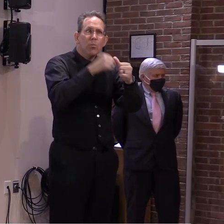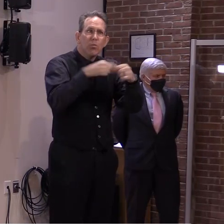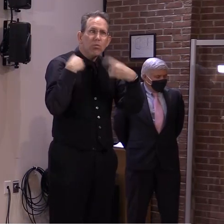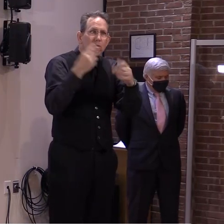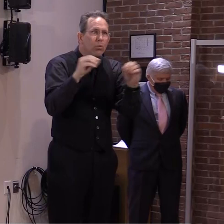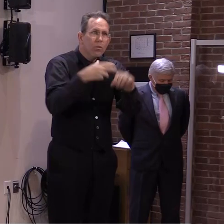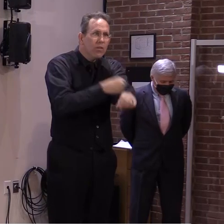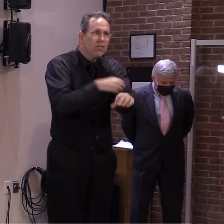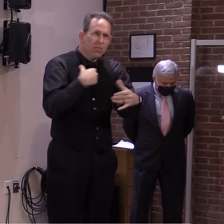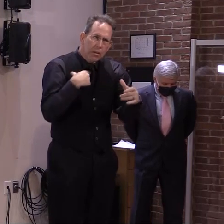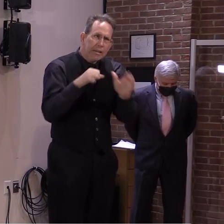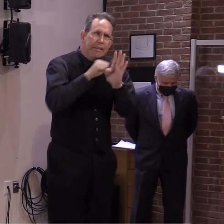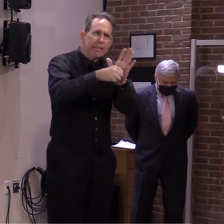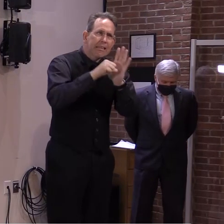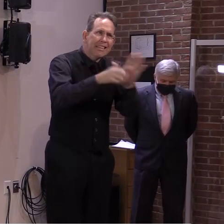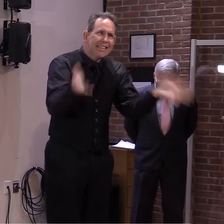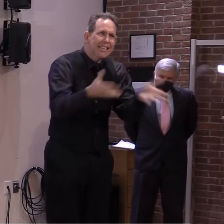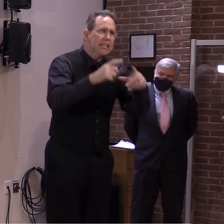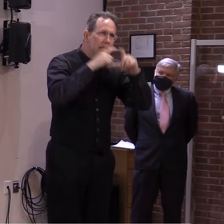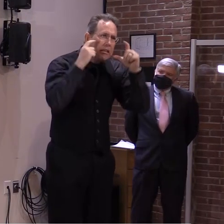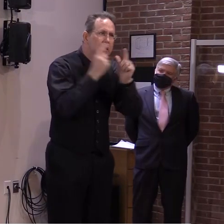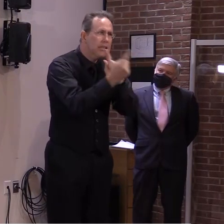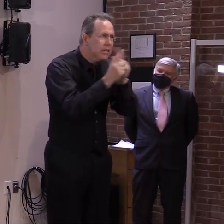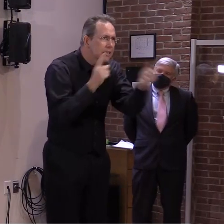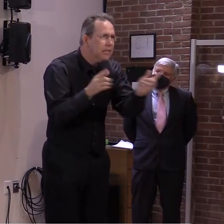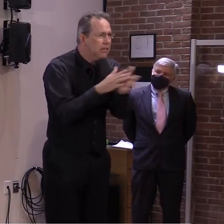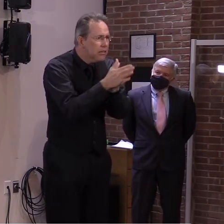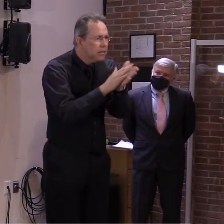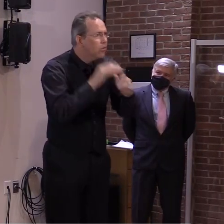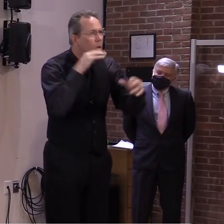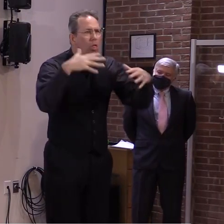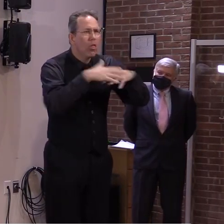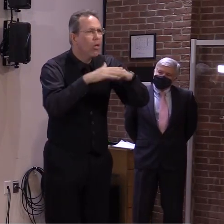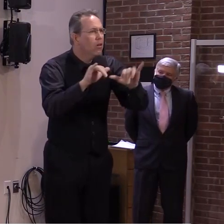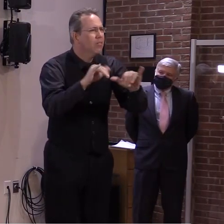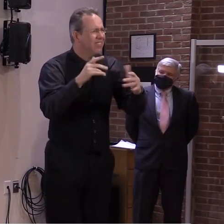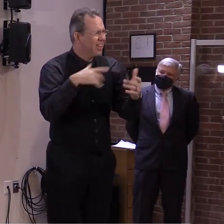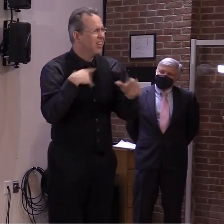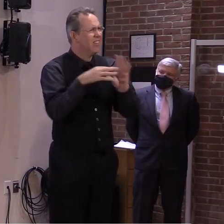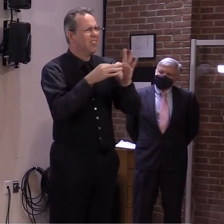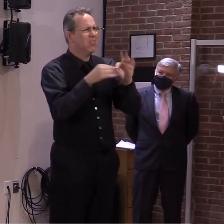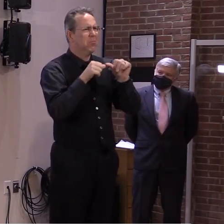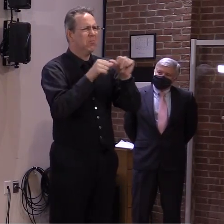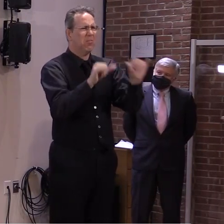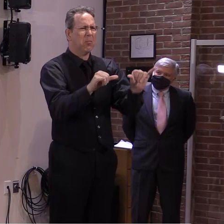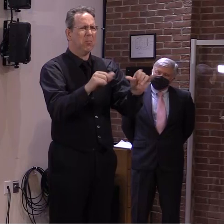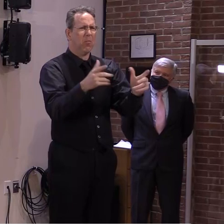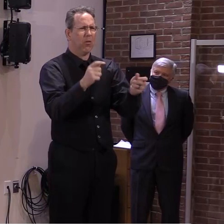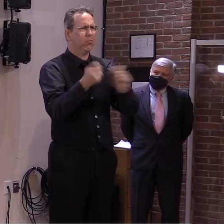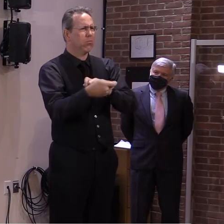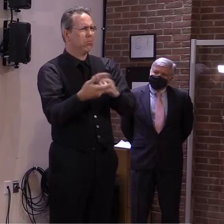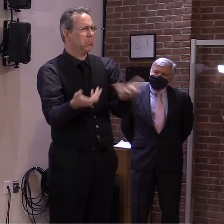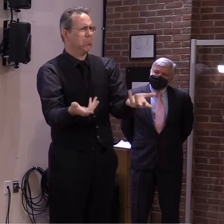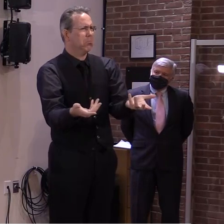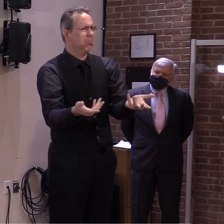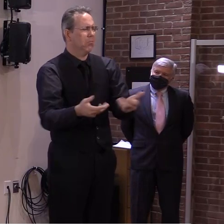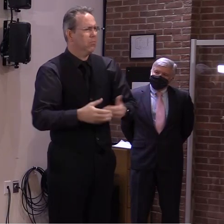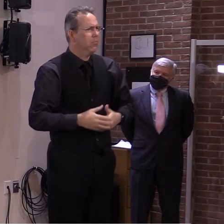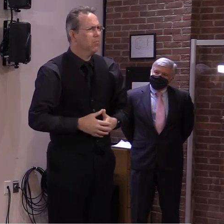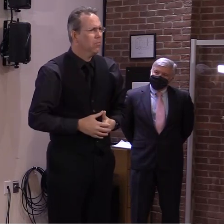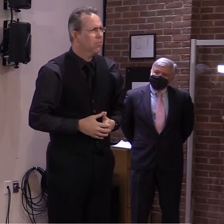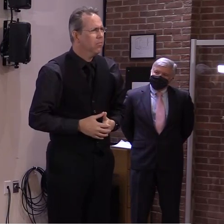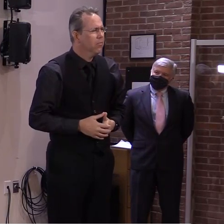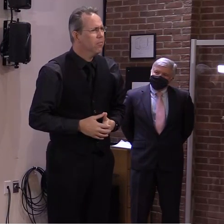mitigate and contain. So we need to just do what we've done in the past. I know that there's a lot of